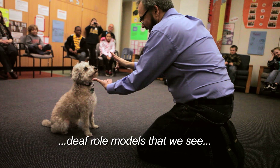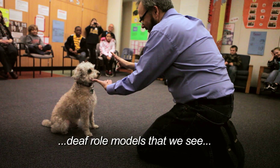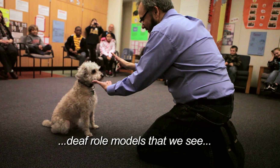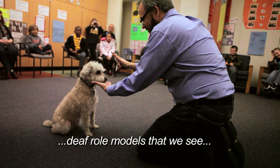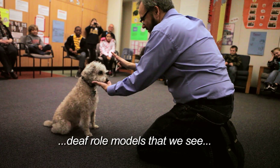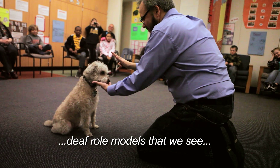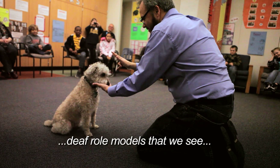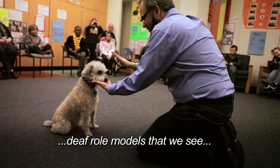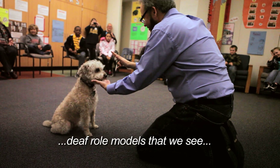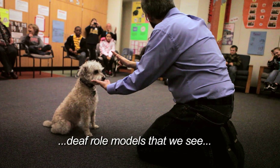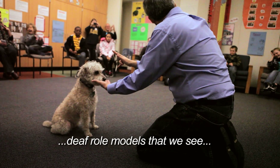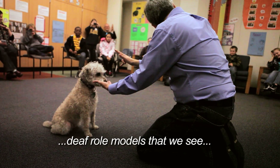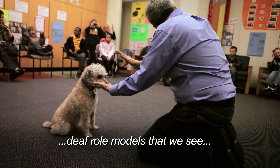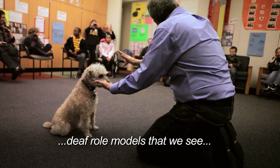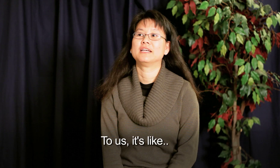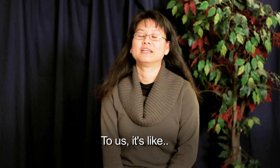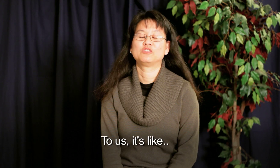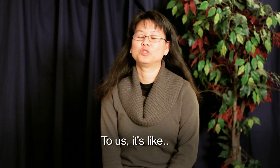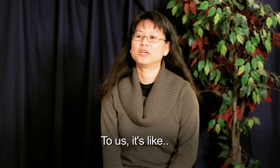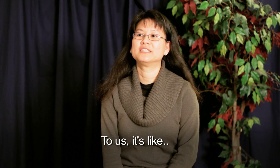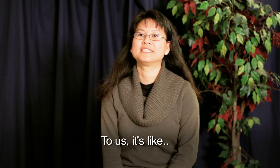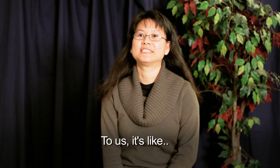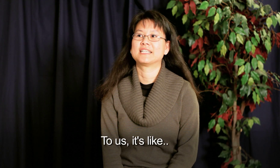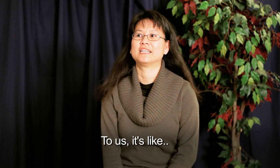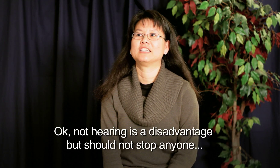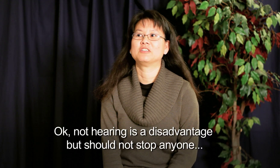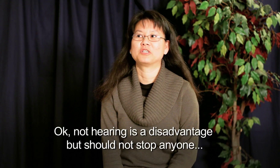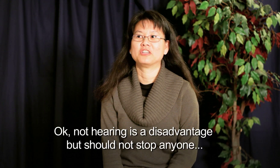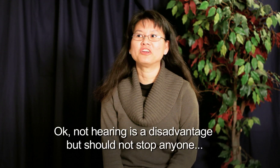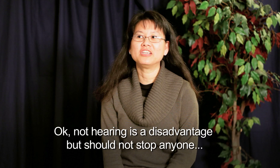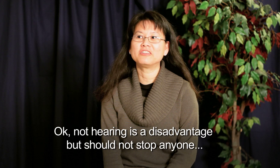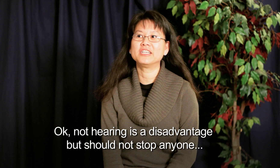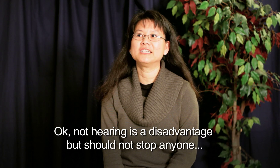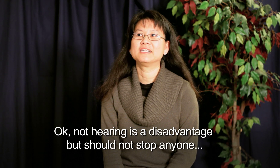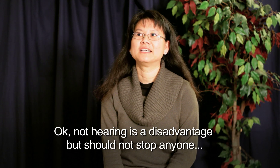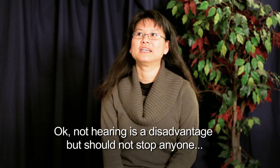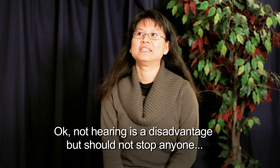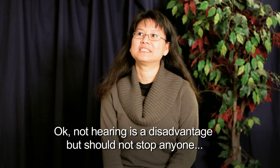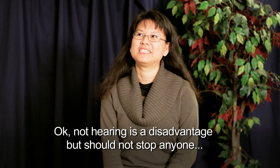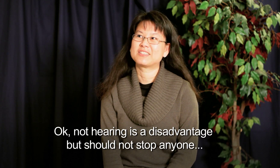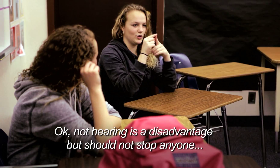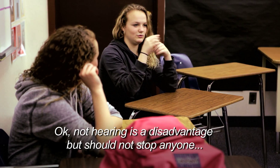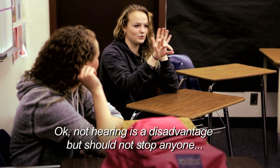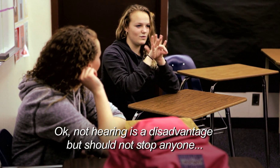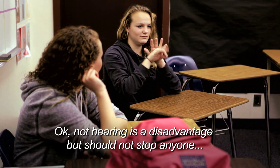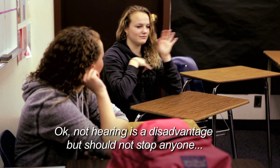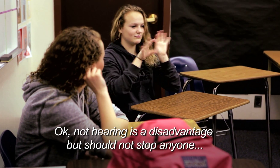models that we see, to us it's like, okay, not hearing is a disadvantage, but should not